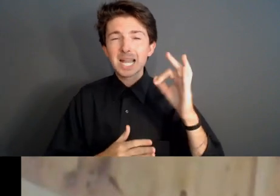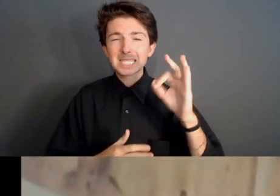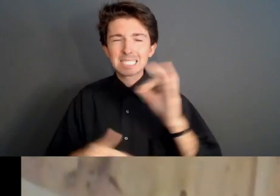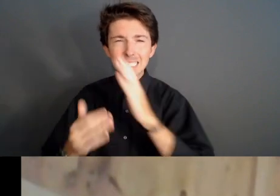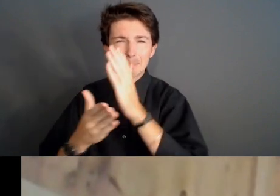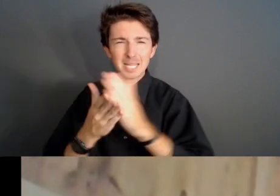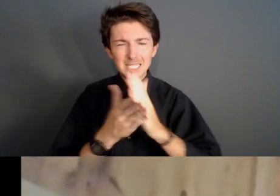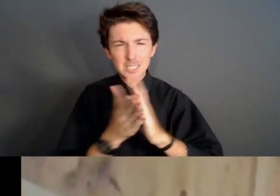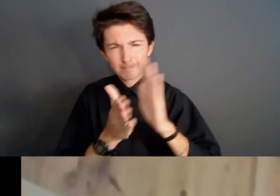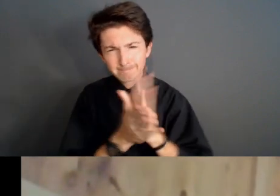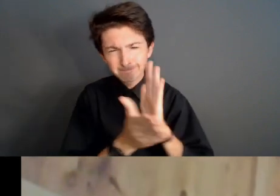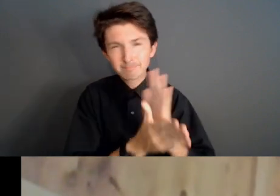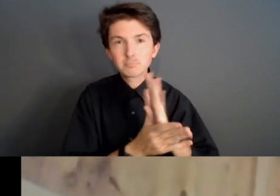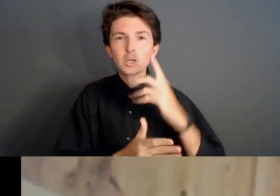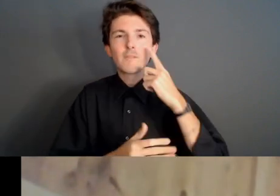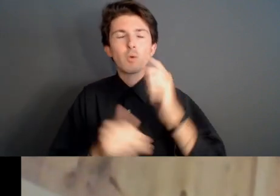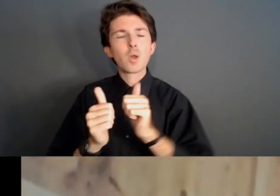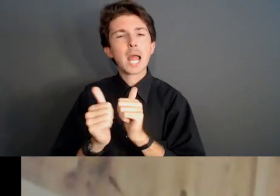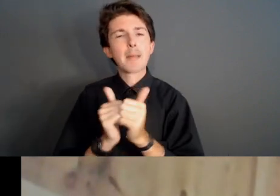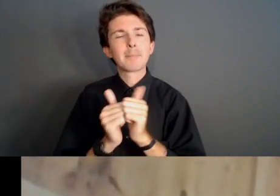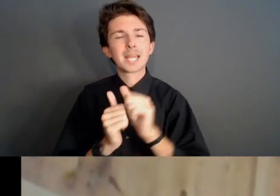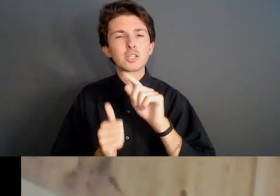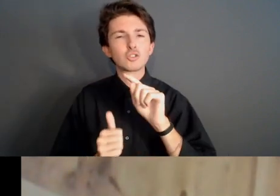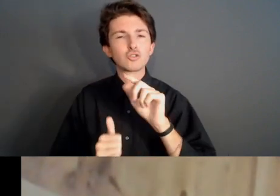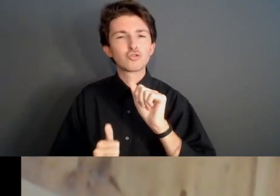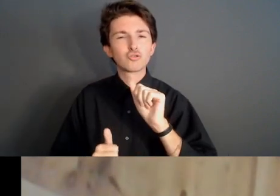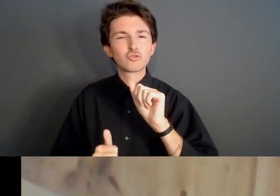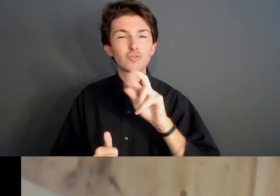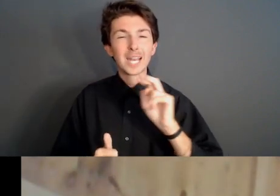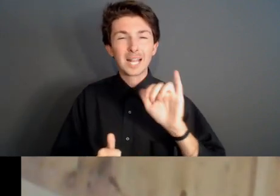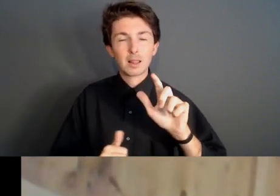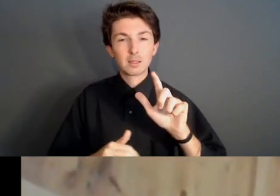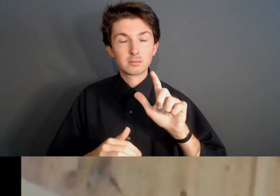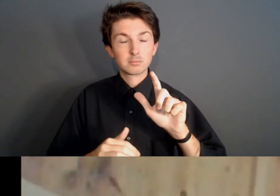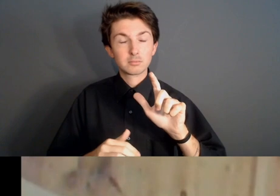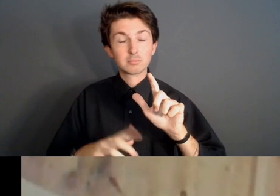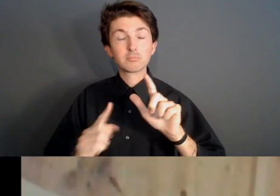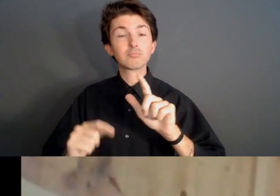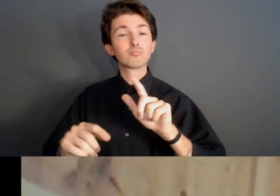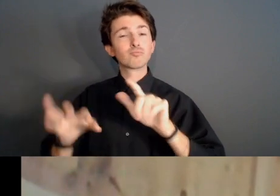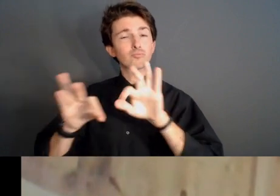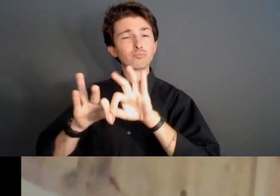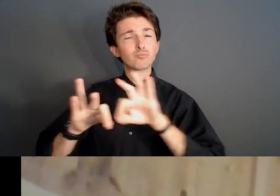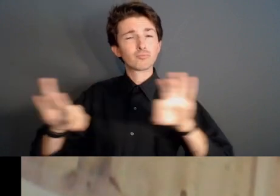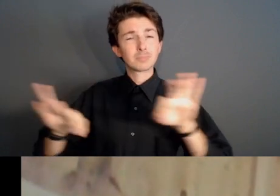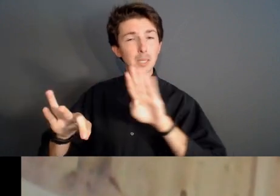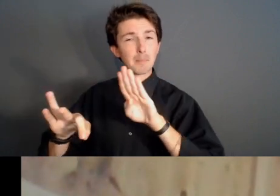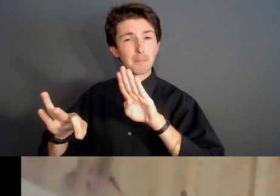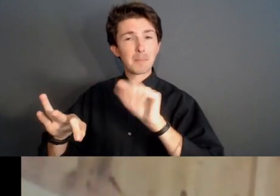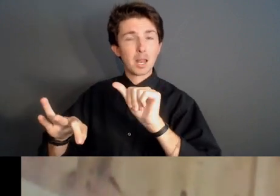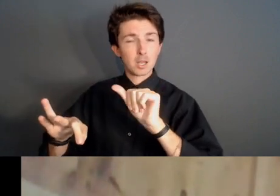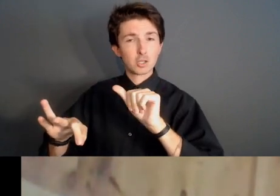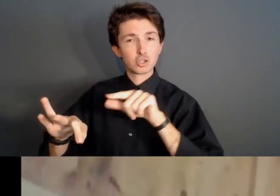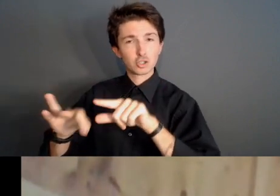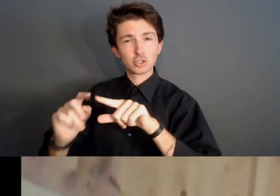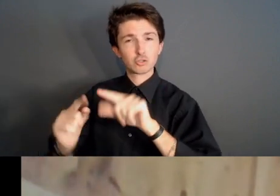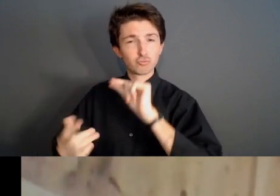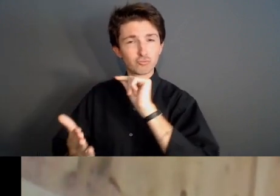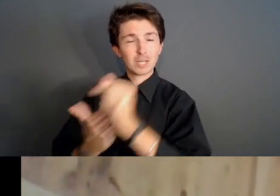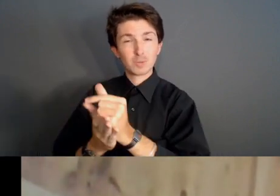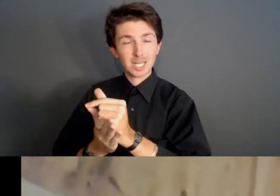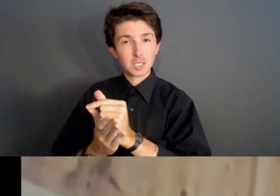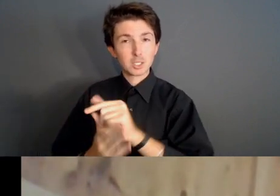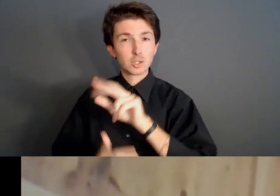campaign trail. After graduating with a Bachelor's of Arts from Catholic University in